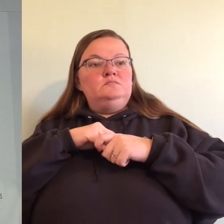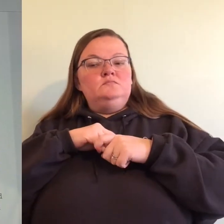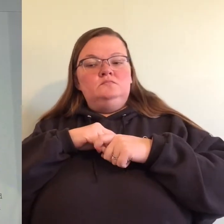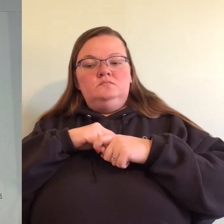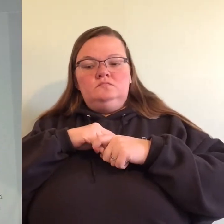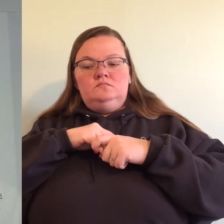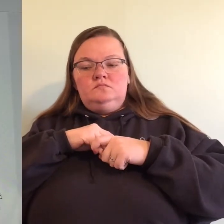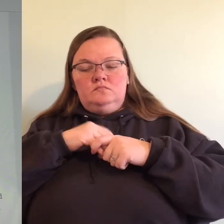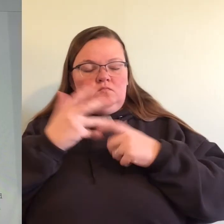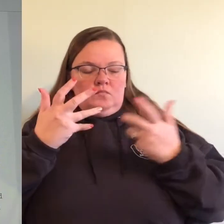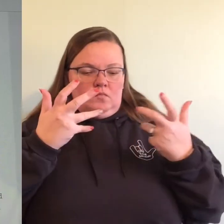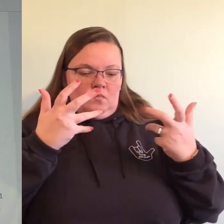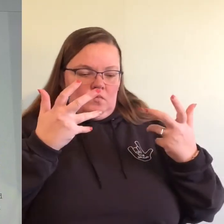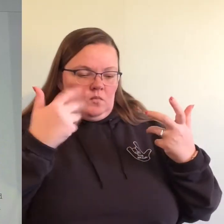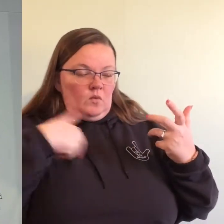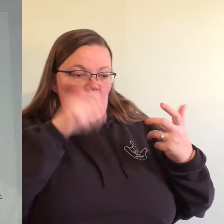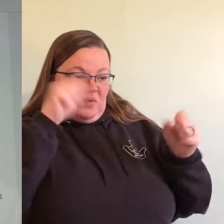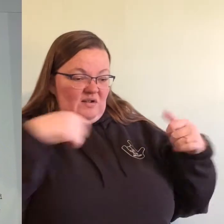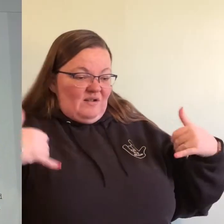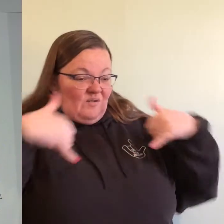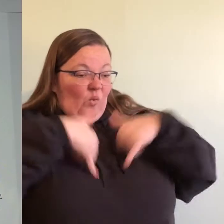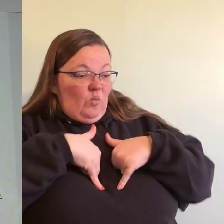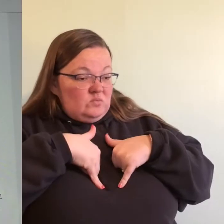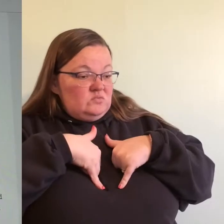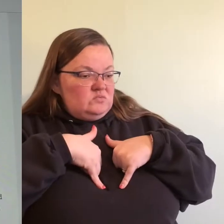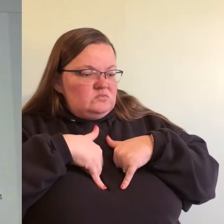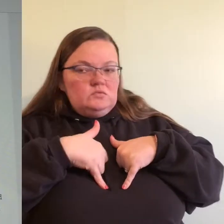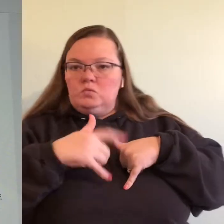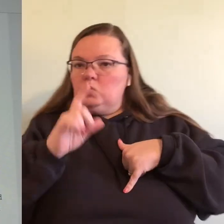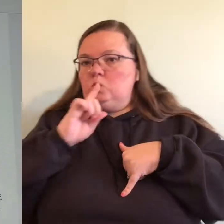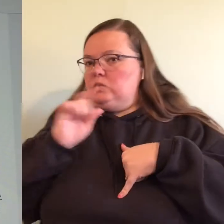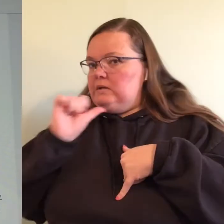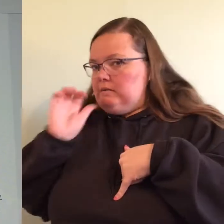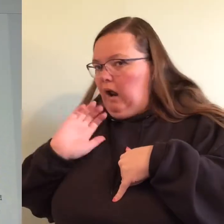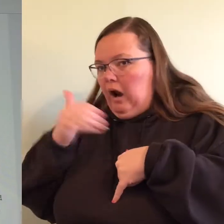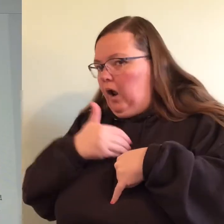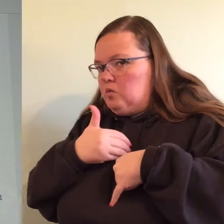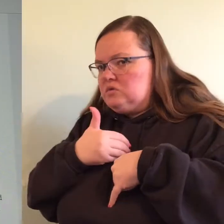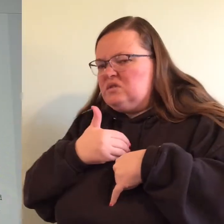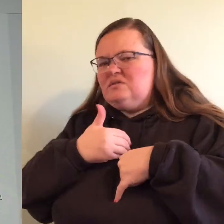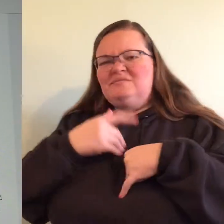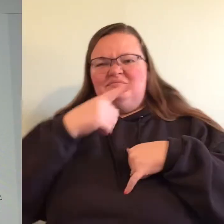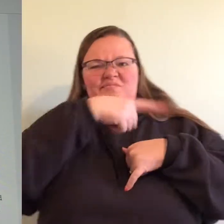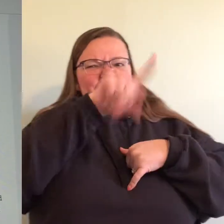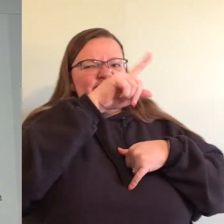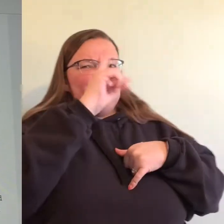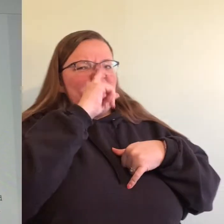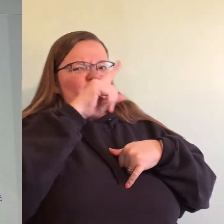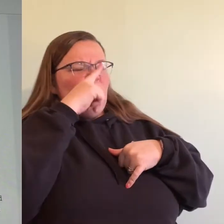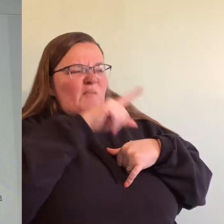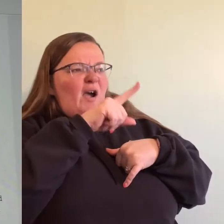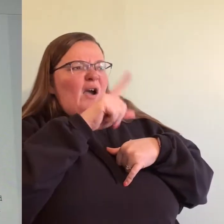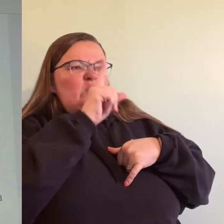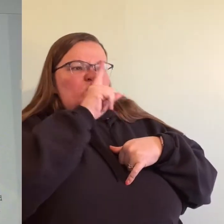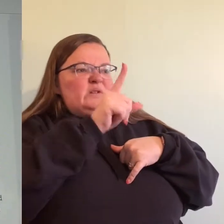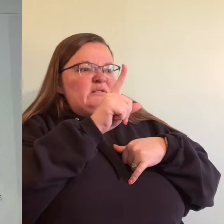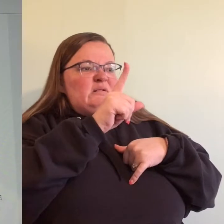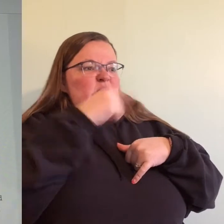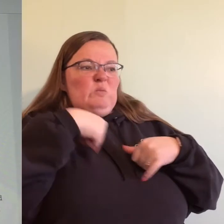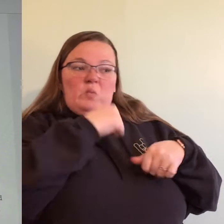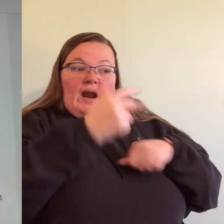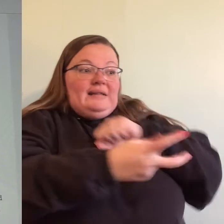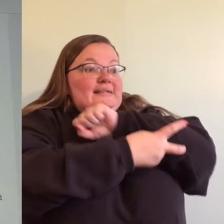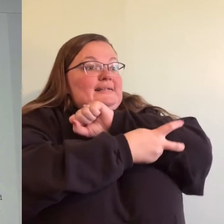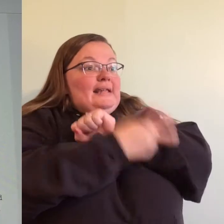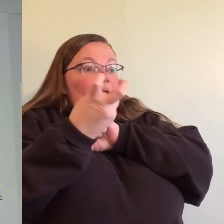putting on some of these coats?" "Well, they're not ours," said Peter dutifully. "I'm sure nobody will mind," said Susan. "It isn't